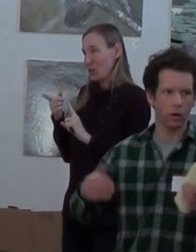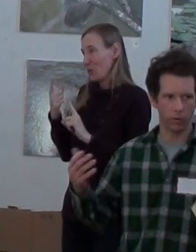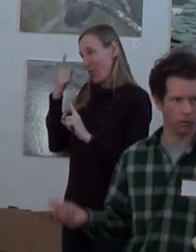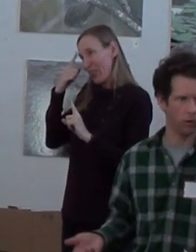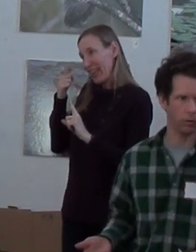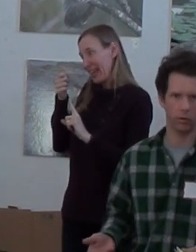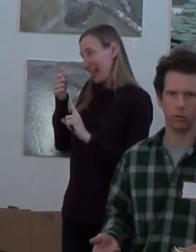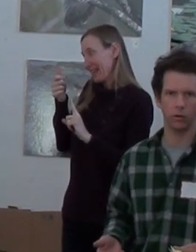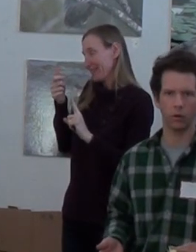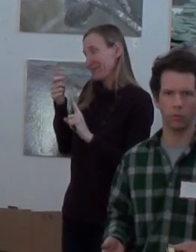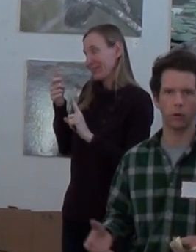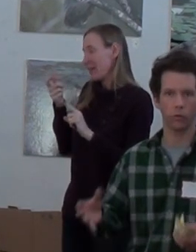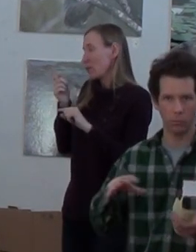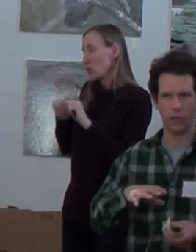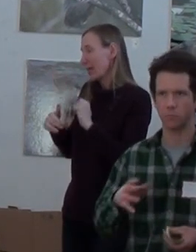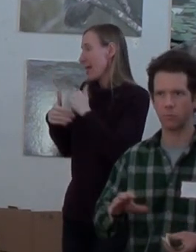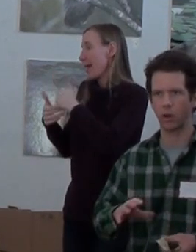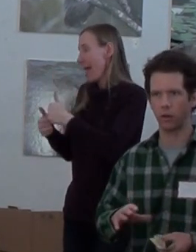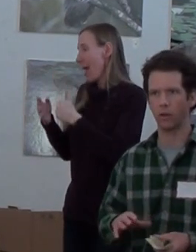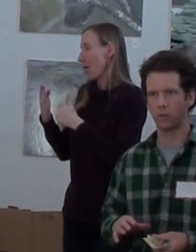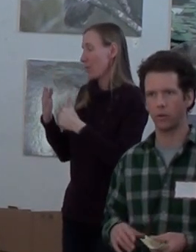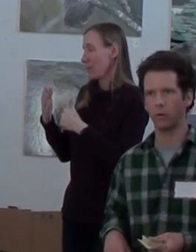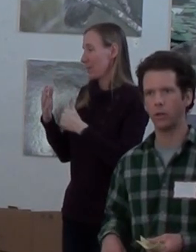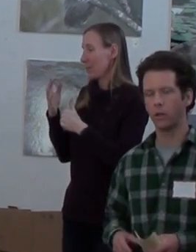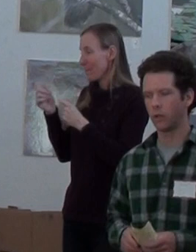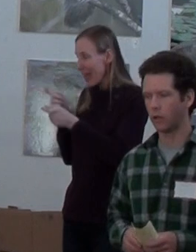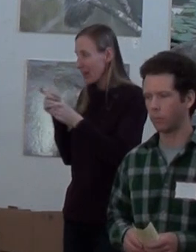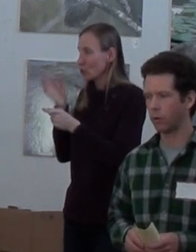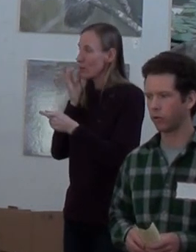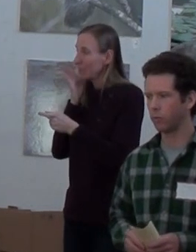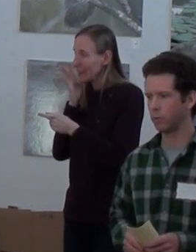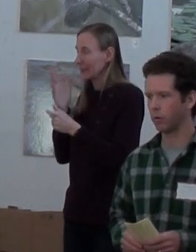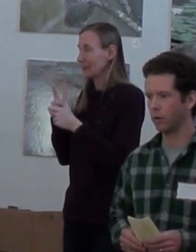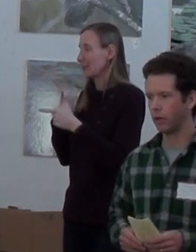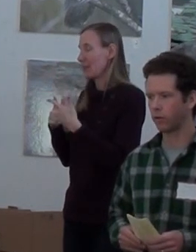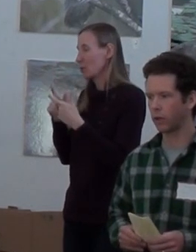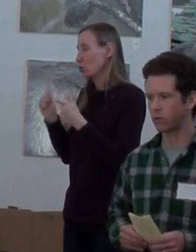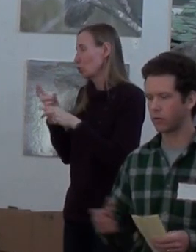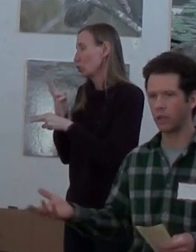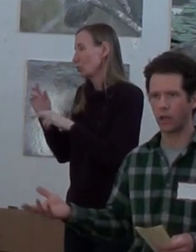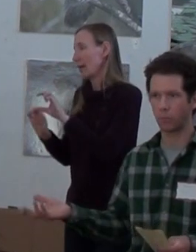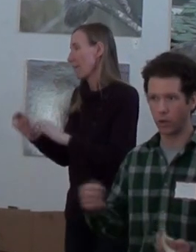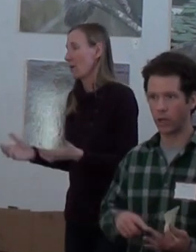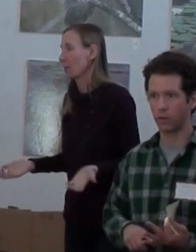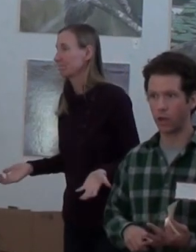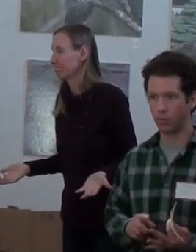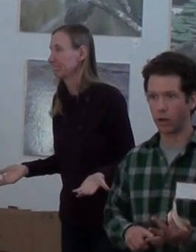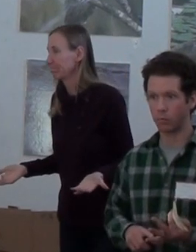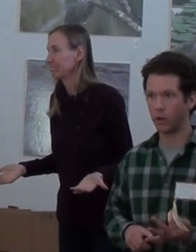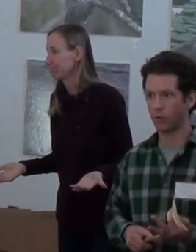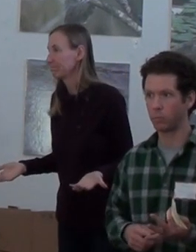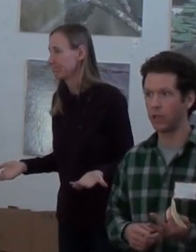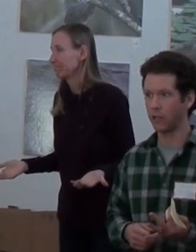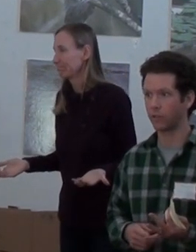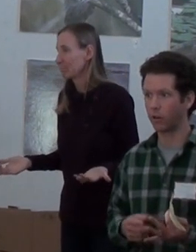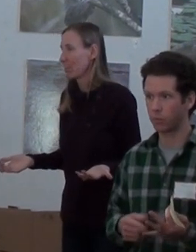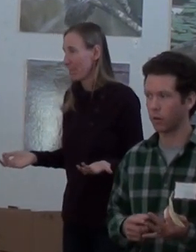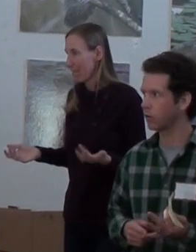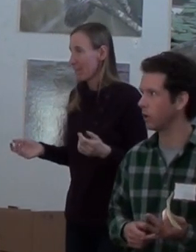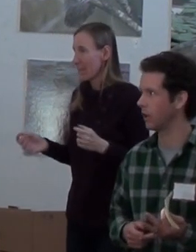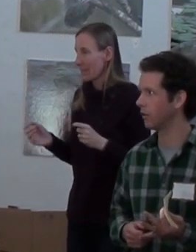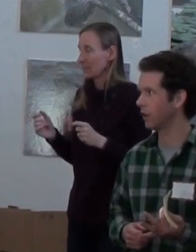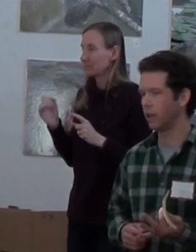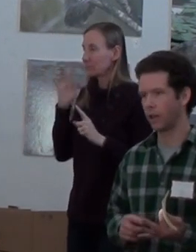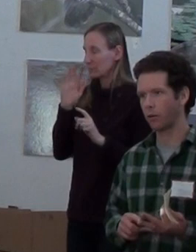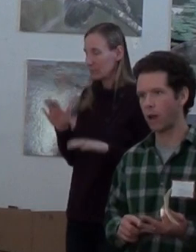do it all their own. You know, there is a management part of it too. I always tell people, instead of treating, I'm breeding. I raise my own bees. I raise my